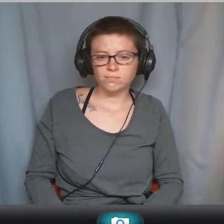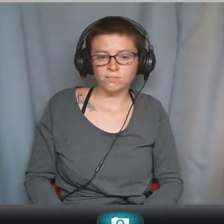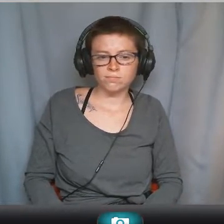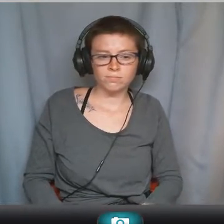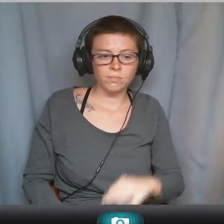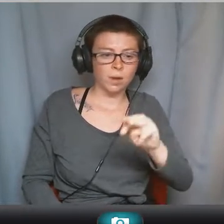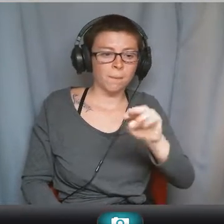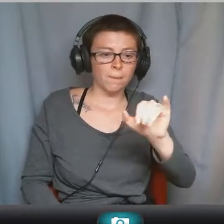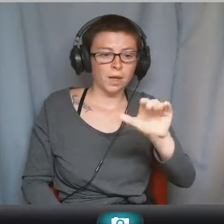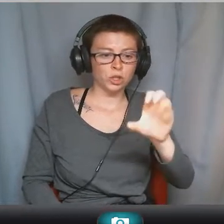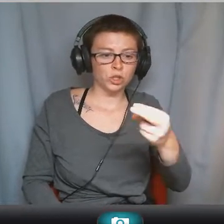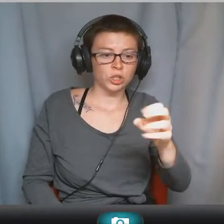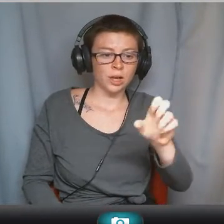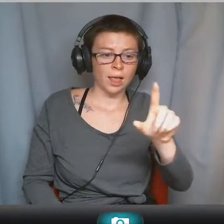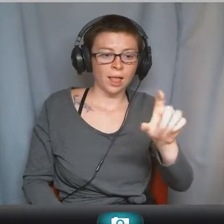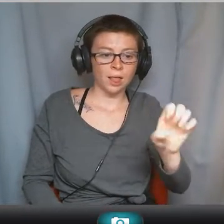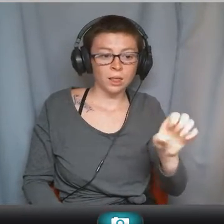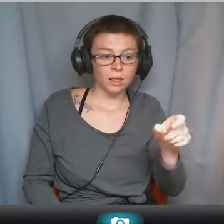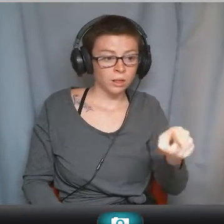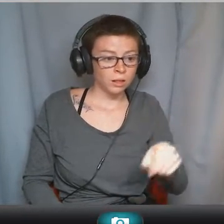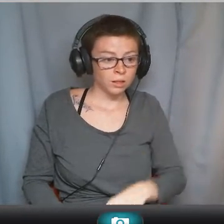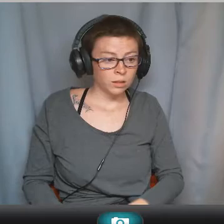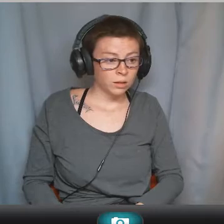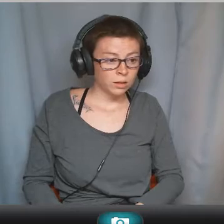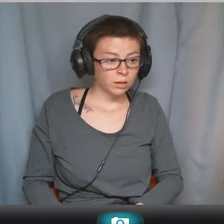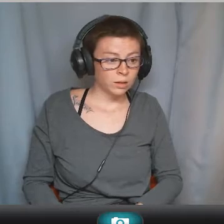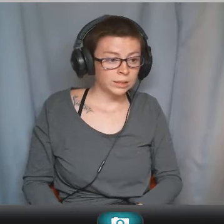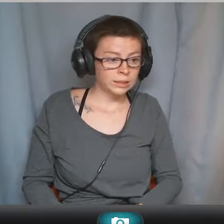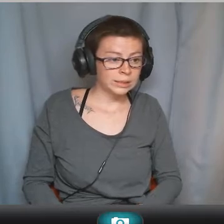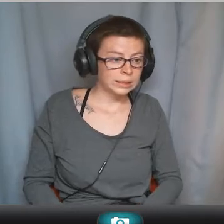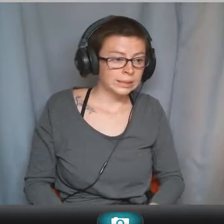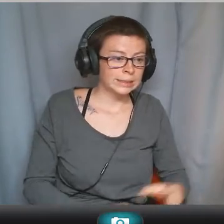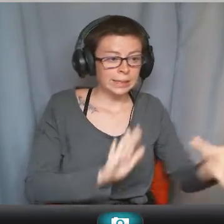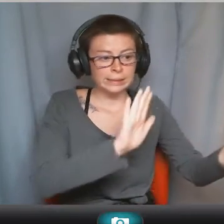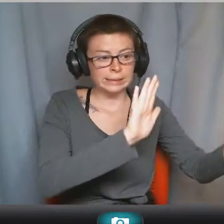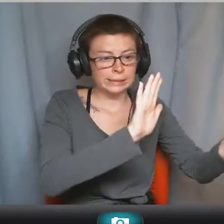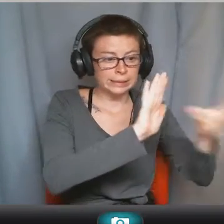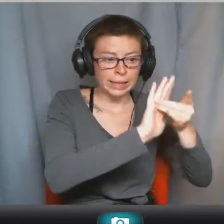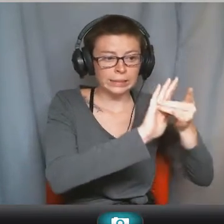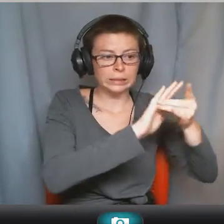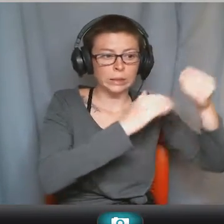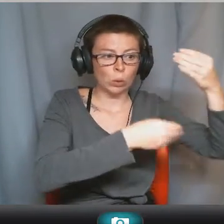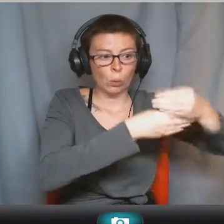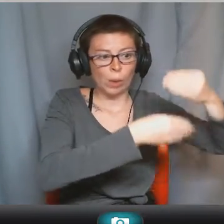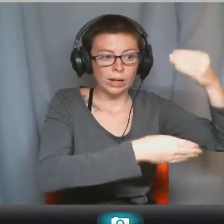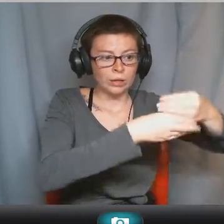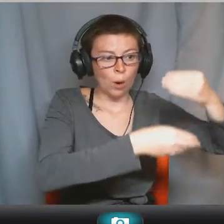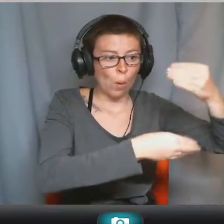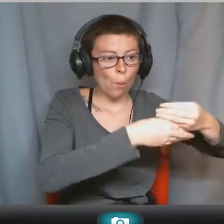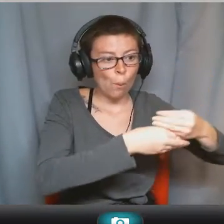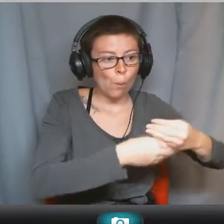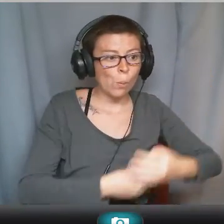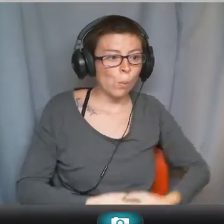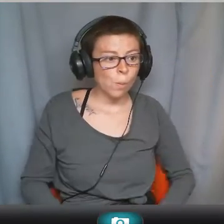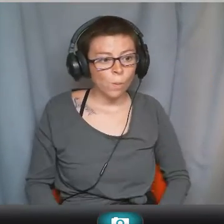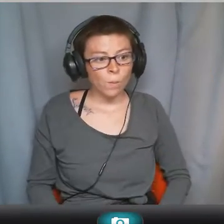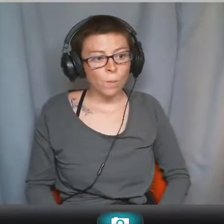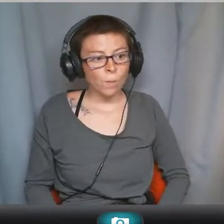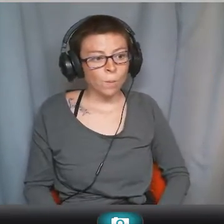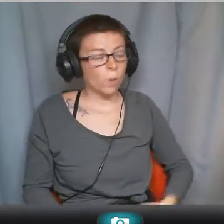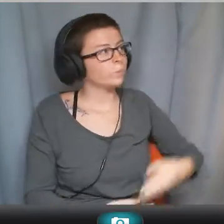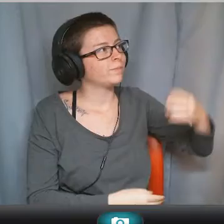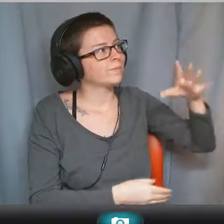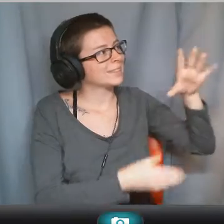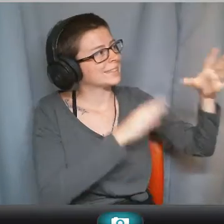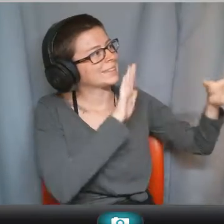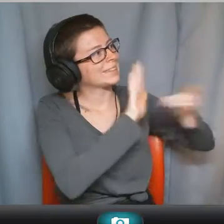Michelle? It's like it sticks to your window. The white thing that goes onto your window. Yep.